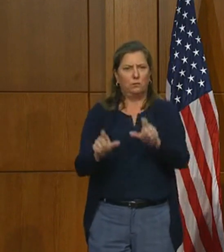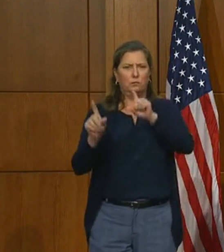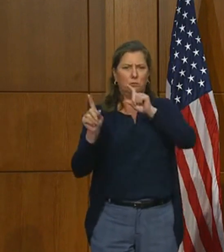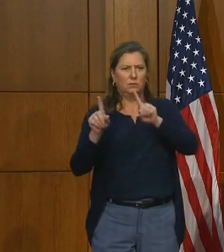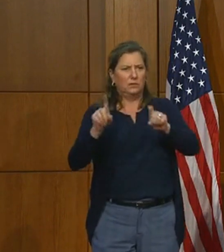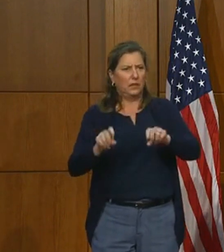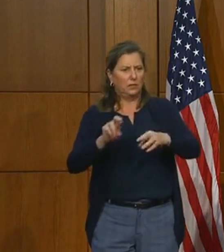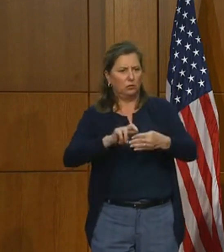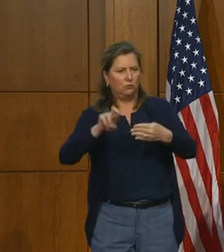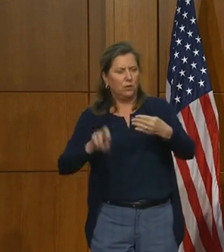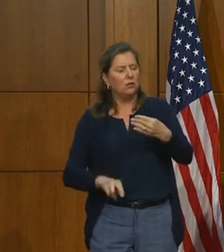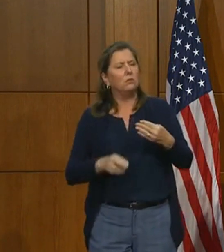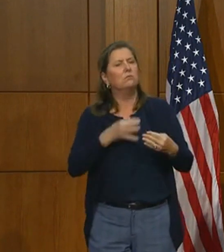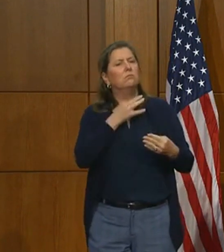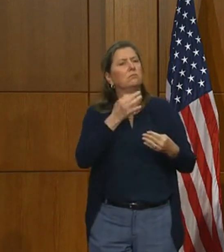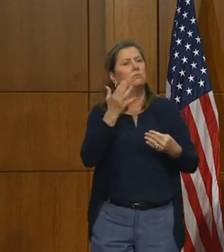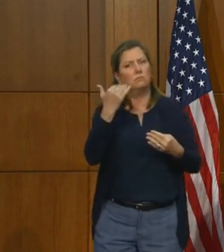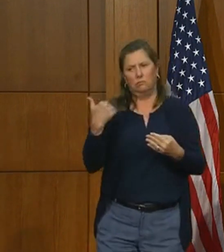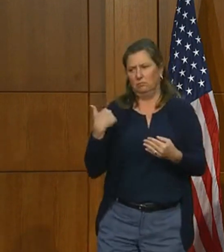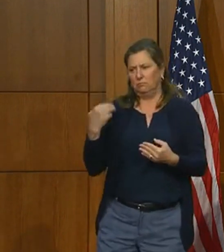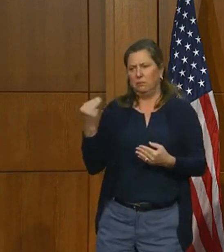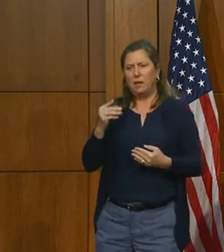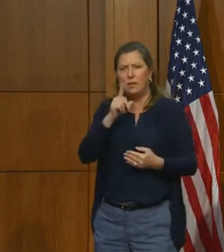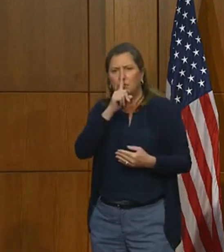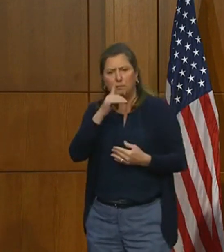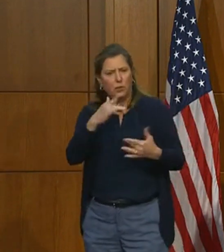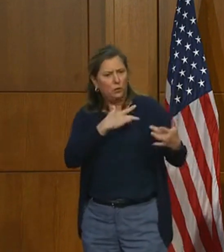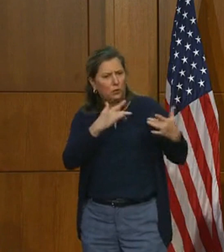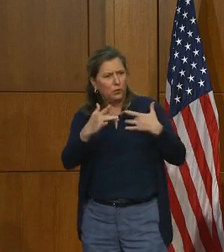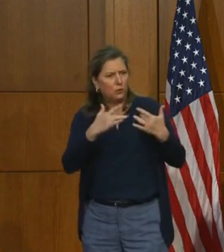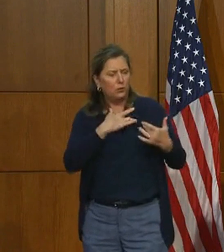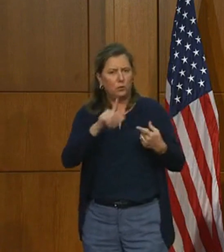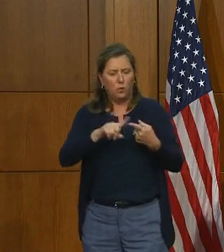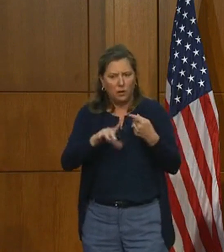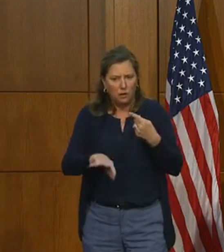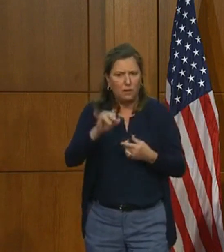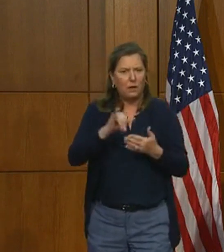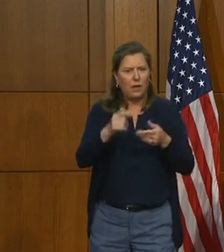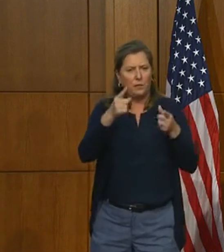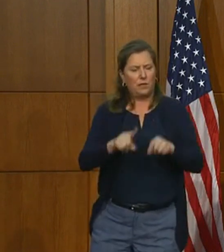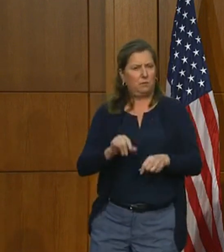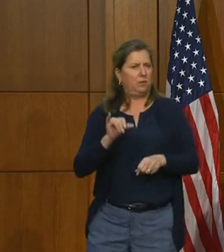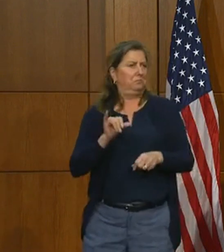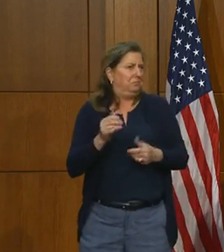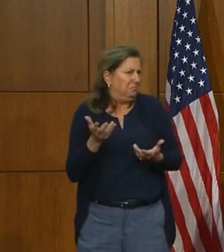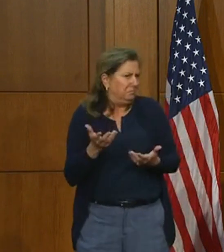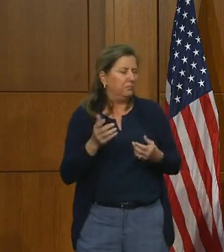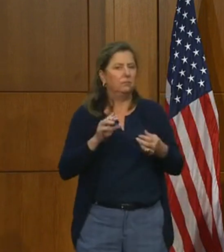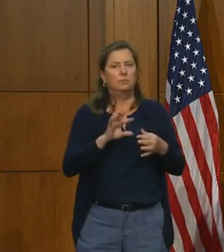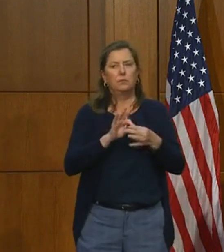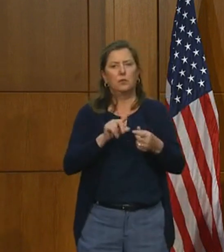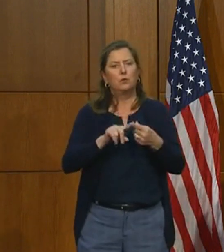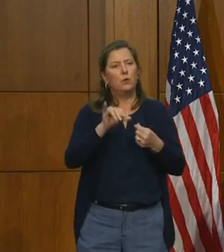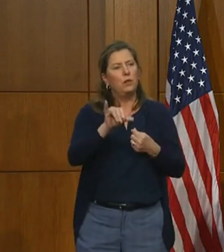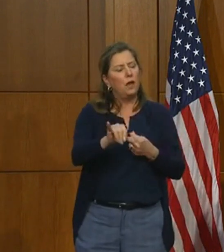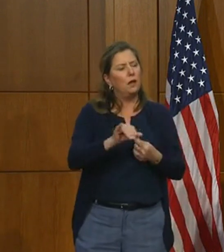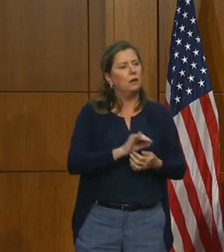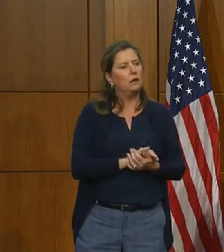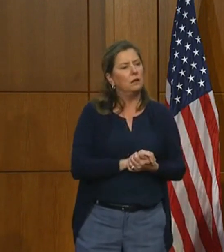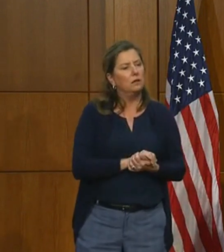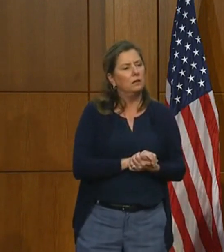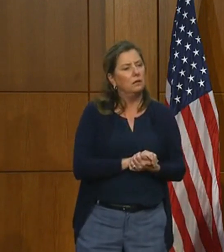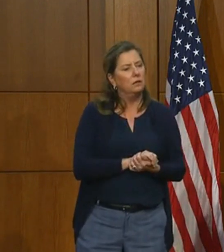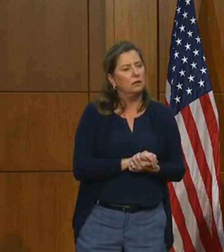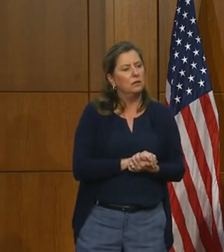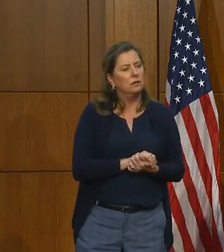you didn't say something about your concerns then and when you found out that the practice was going on. And sort of related to this, at this